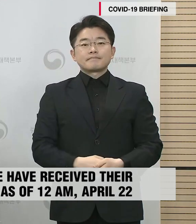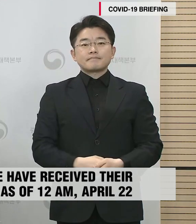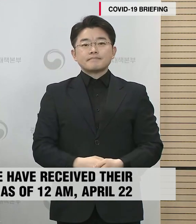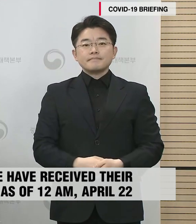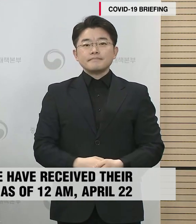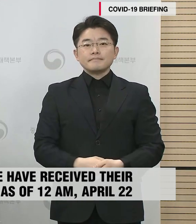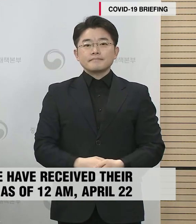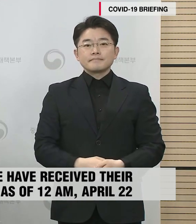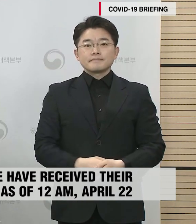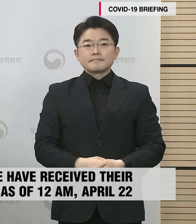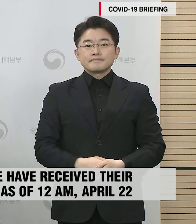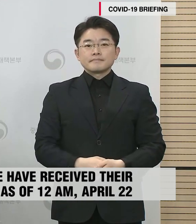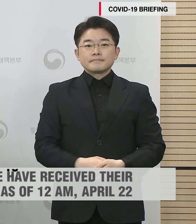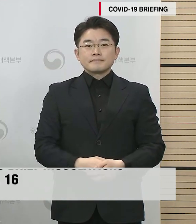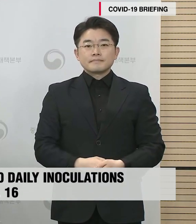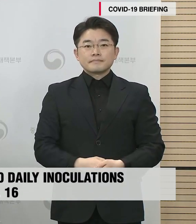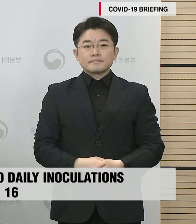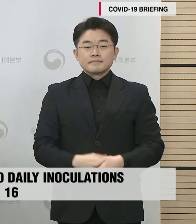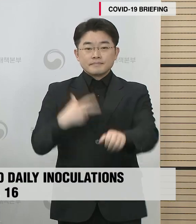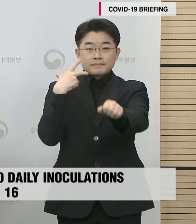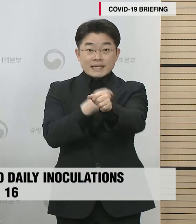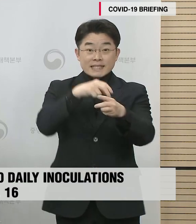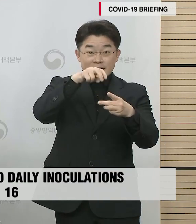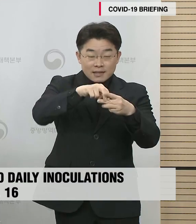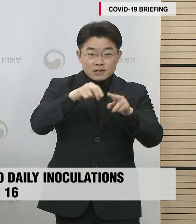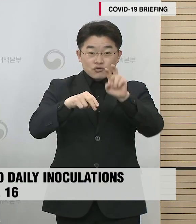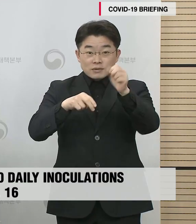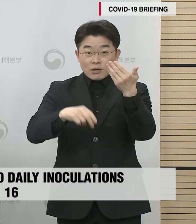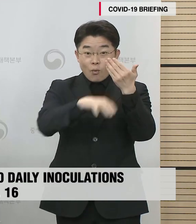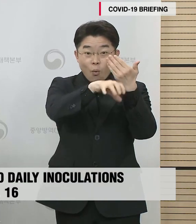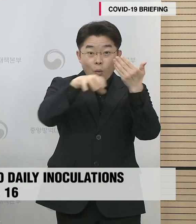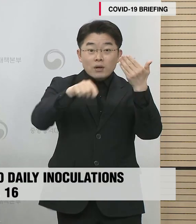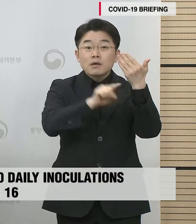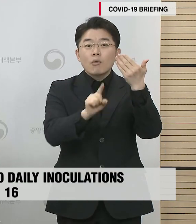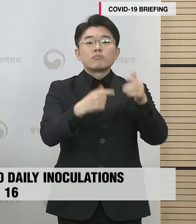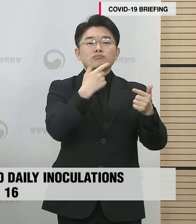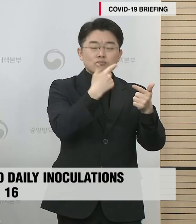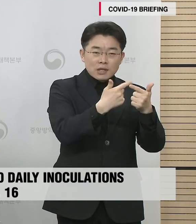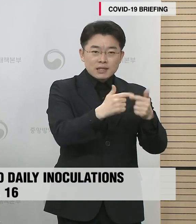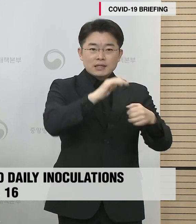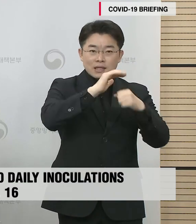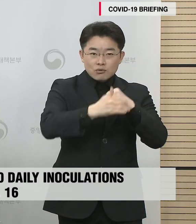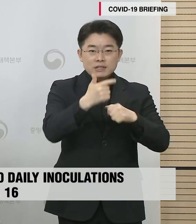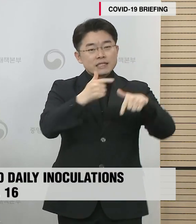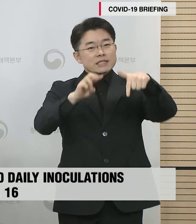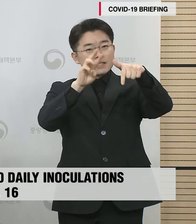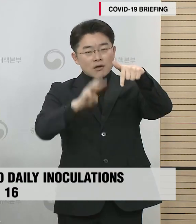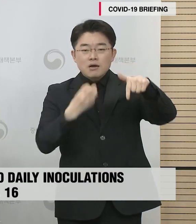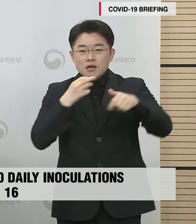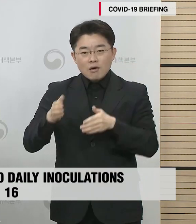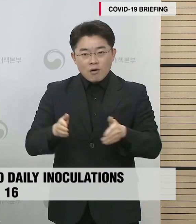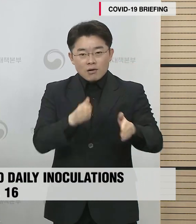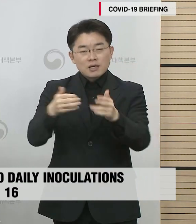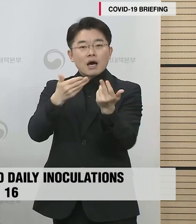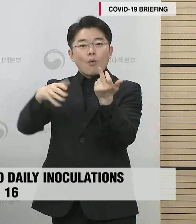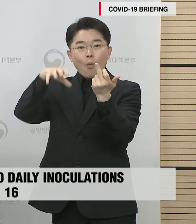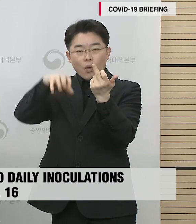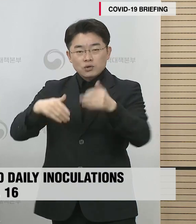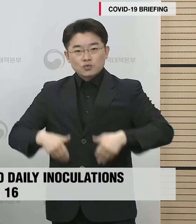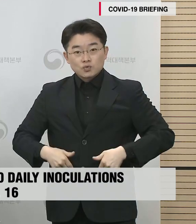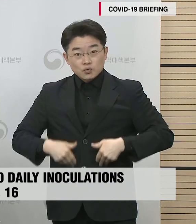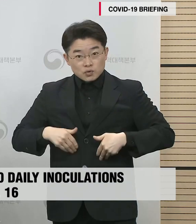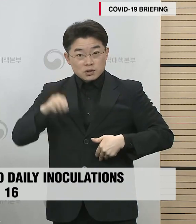operating as forward. And these 29 vaccination centers to be newly focused include those at